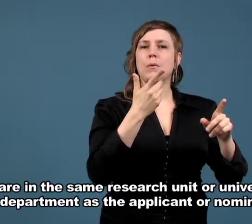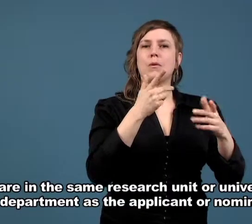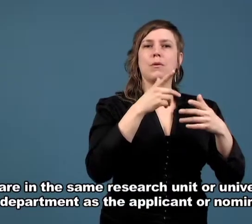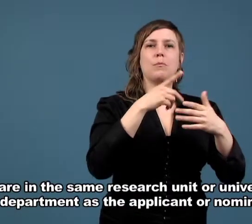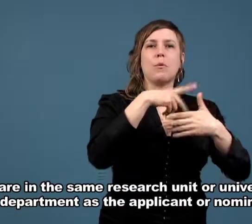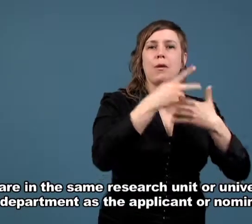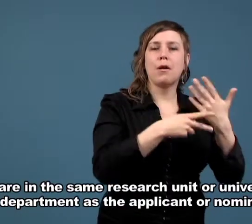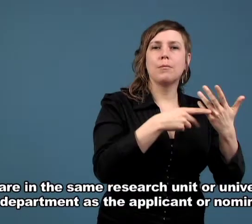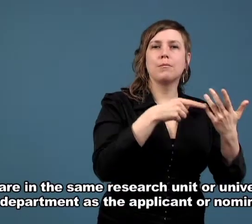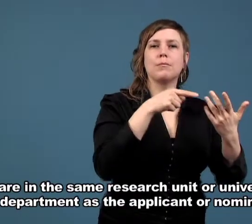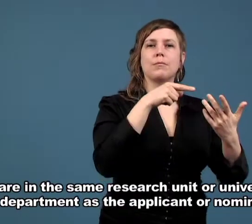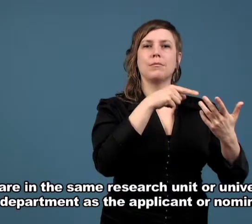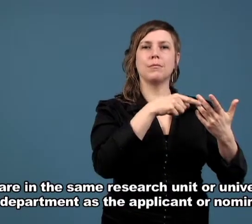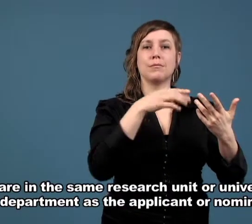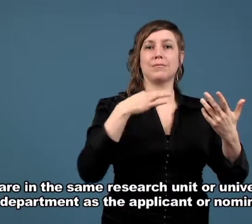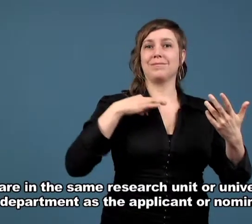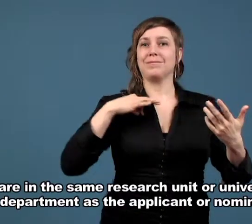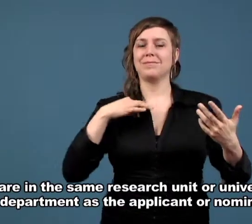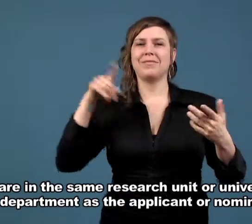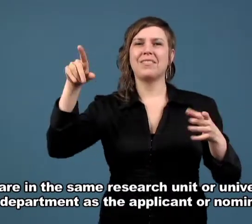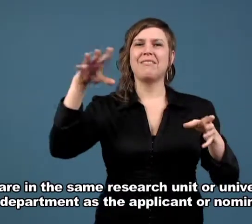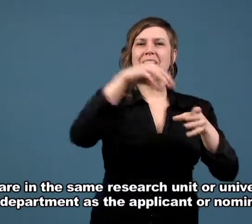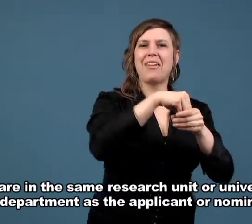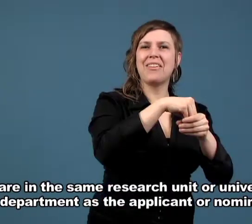university department as the applicant or nominee,